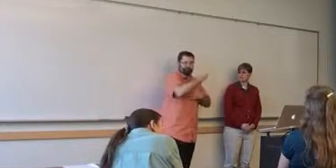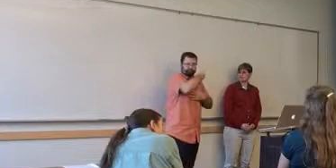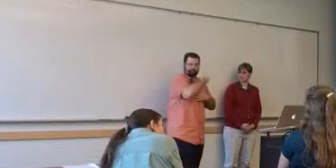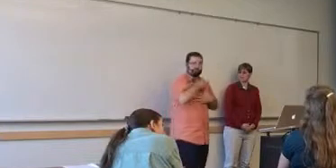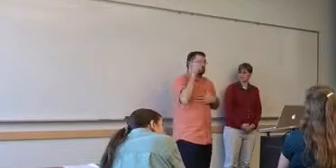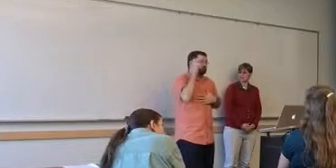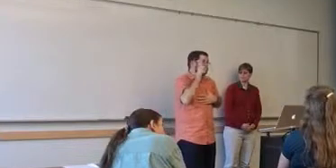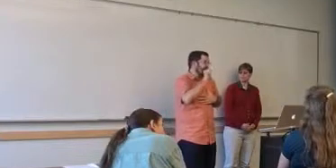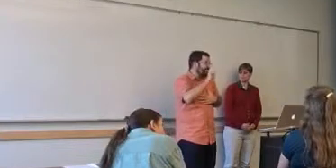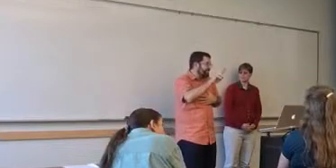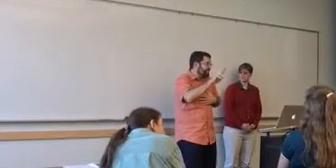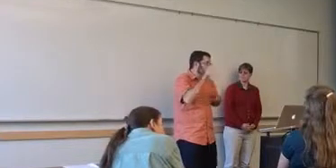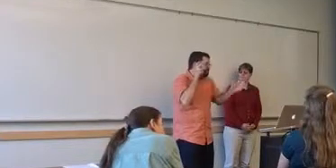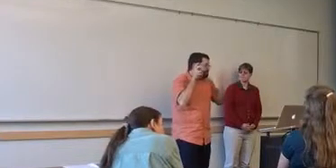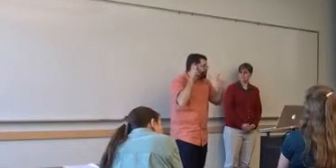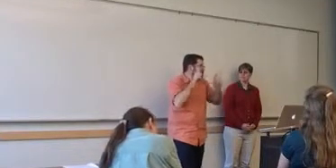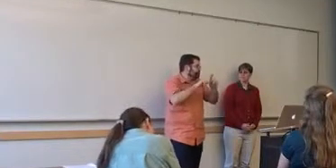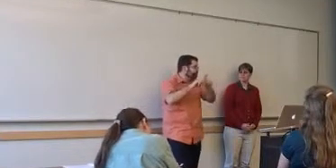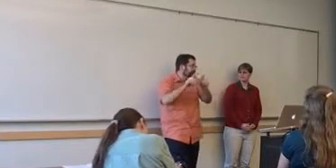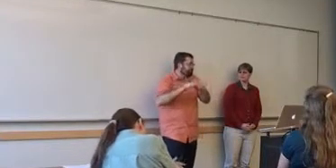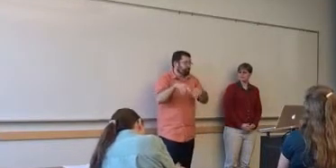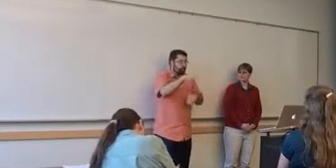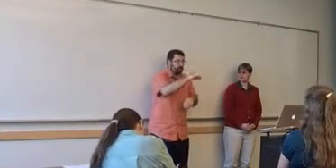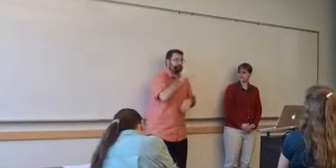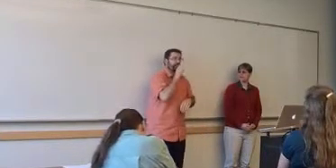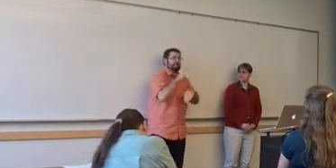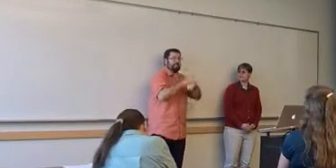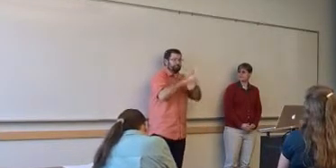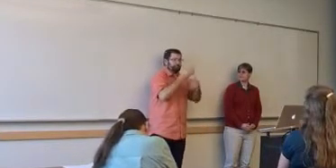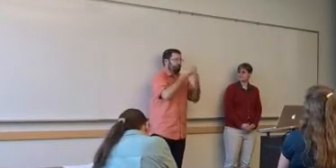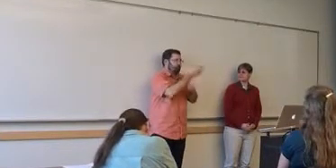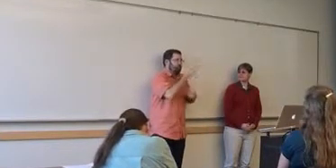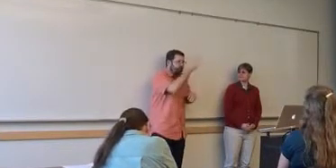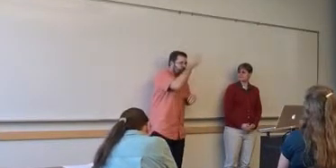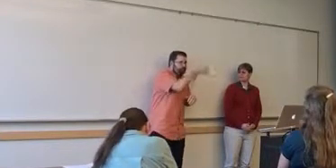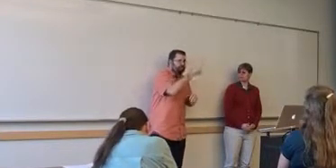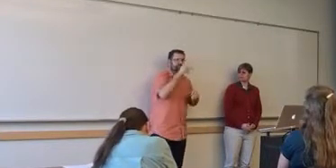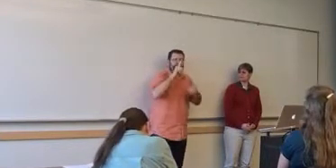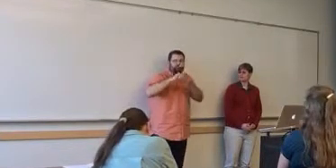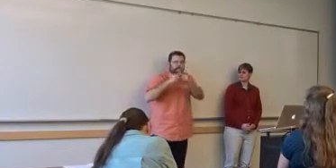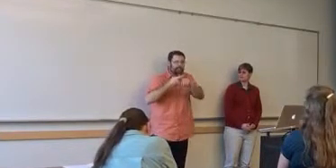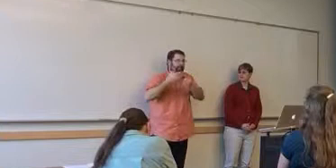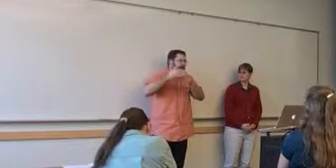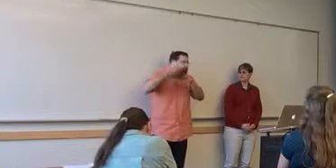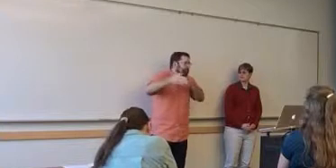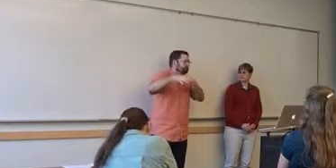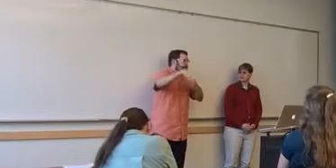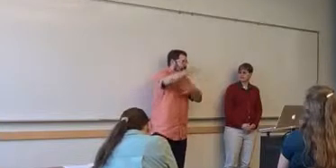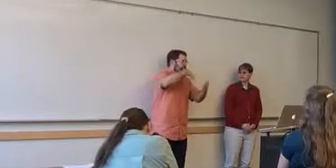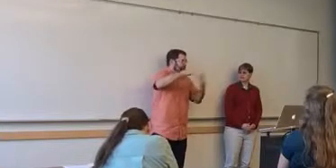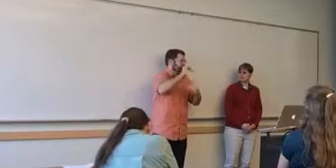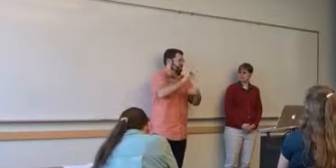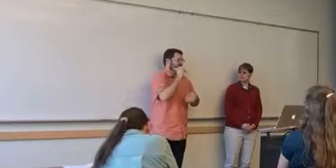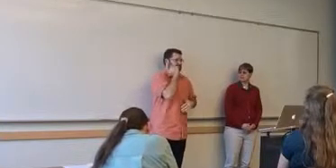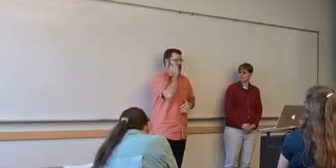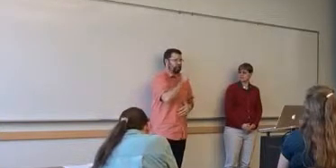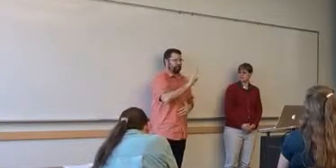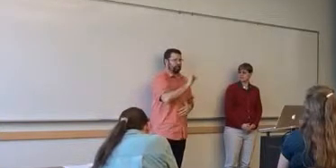just the things you start to incorporate, right? You know, you pick up things from listening to TV. You pick up from listening from your friends, your neighbors, your